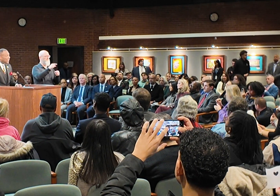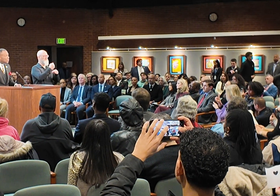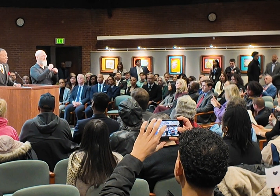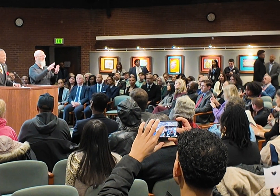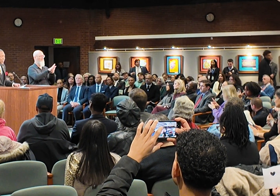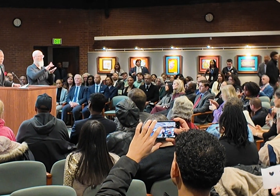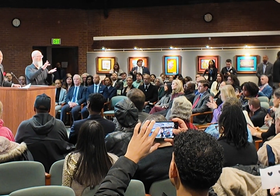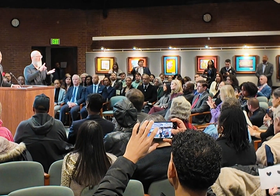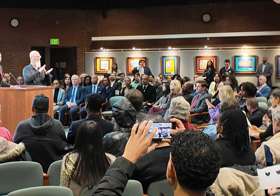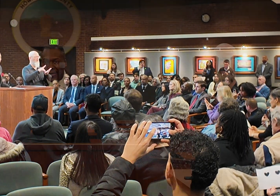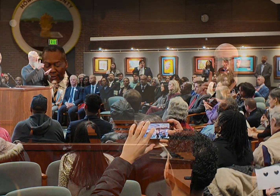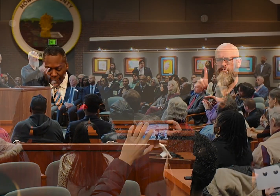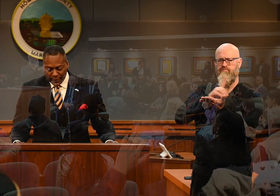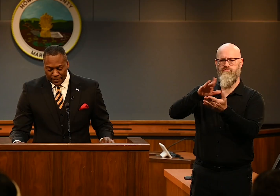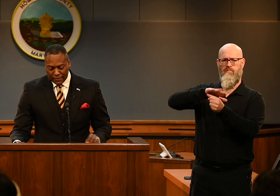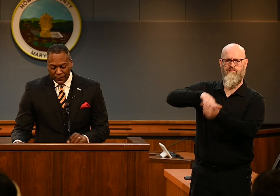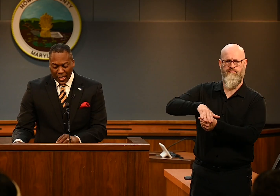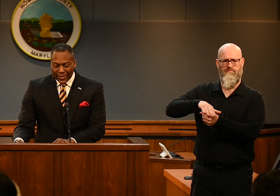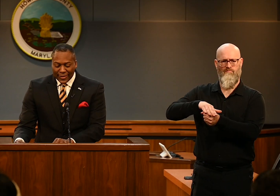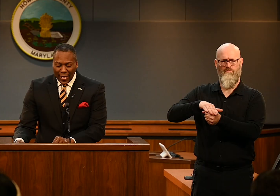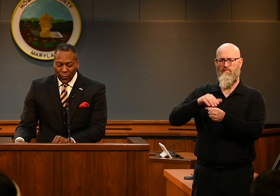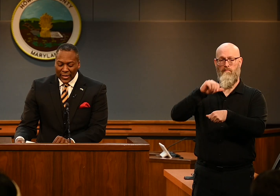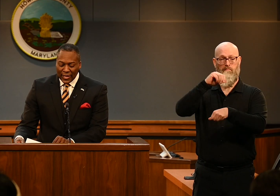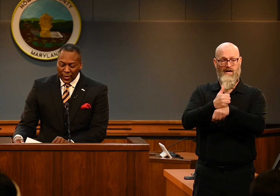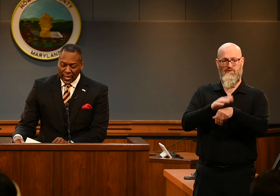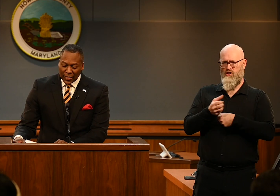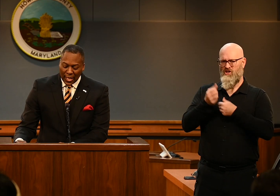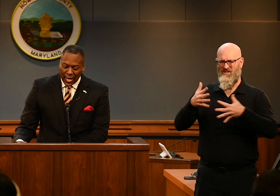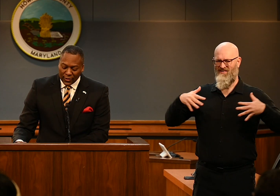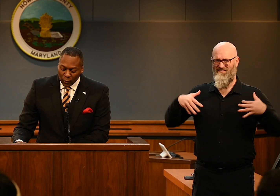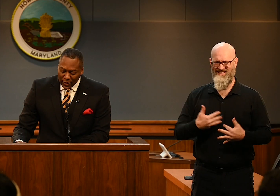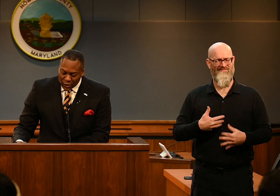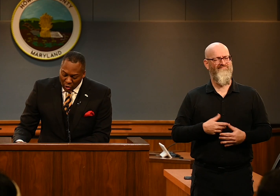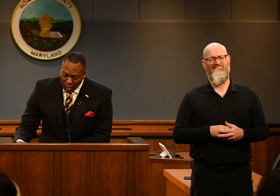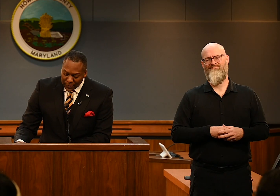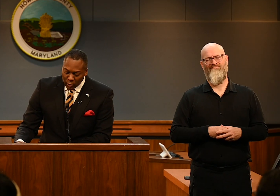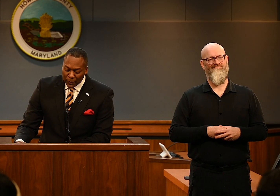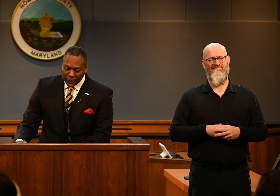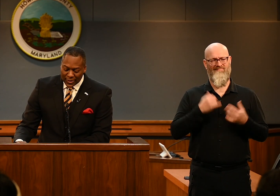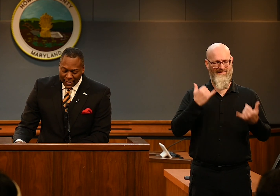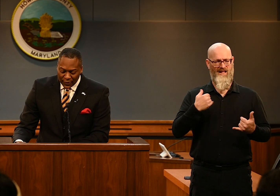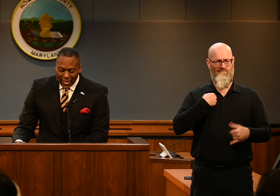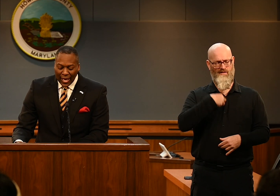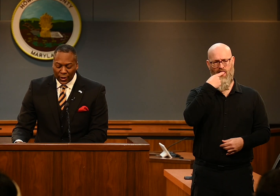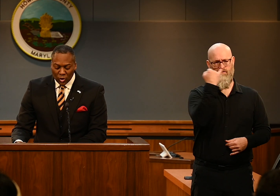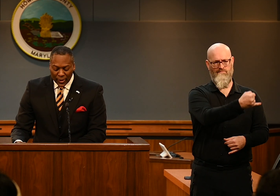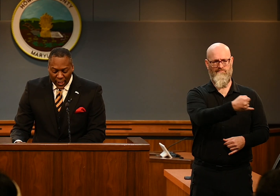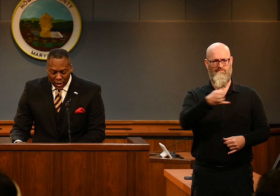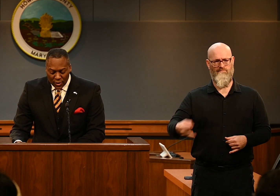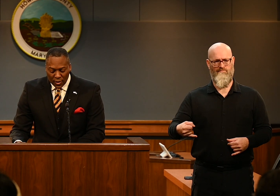discrimination based on fear or identity. Today, we deepen that line that we have drawn between public safety